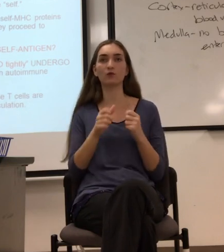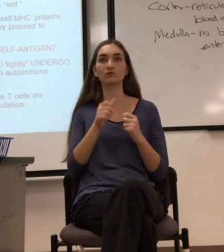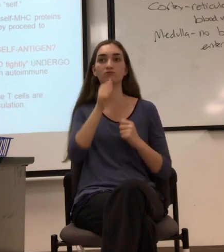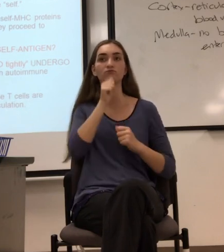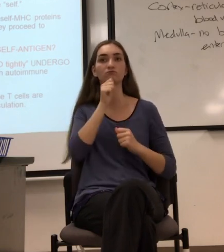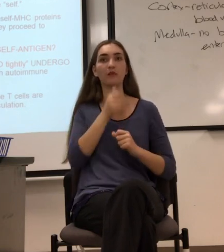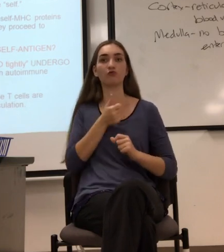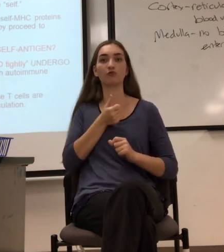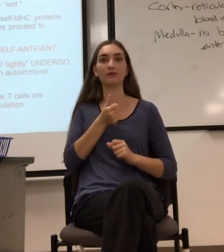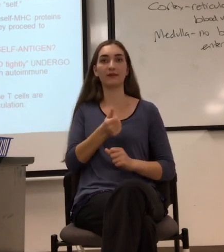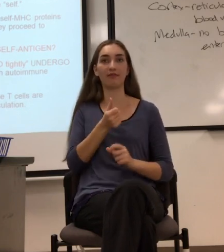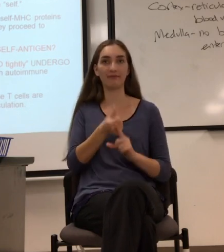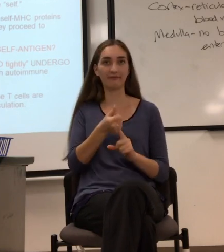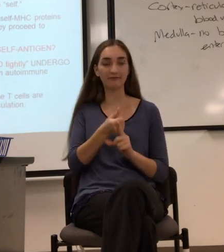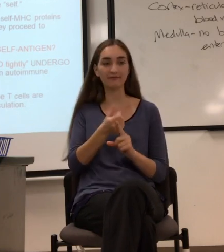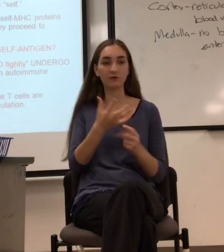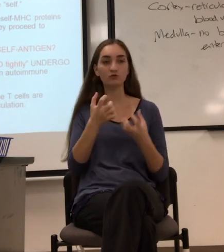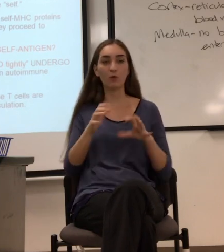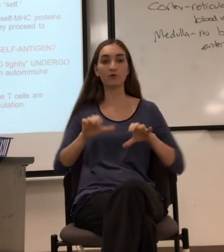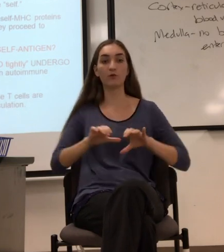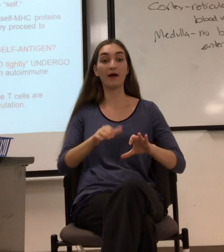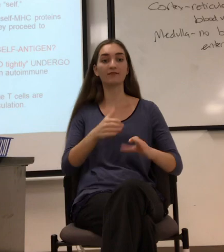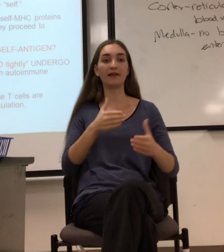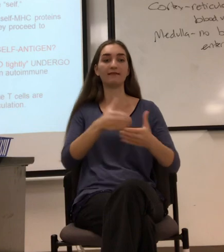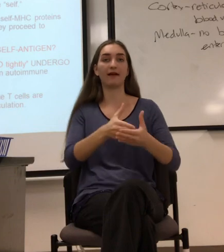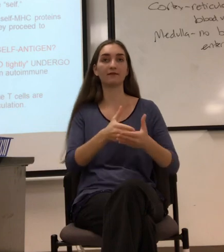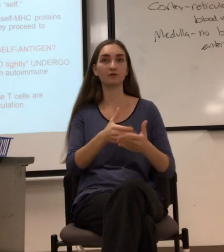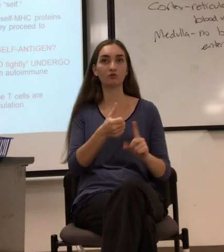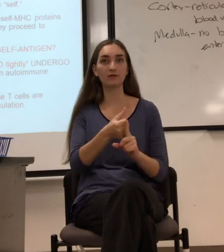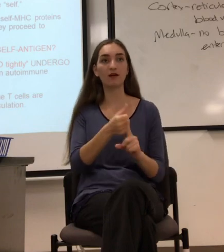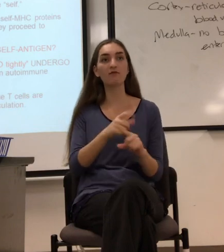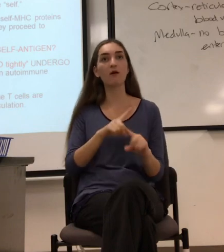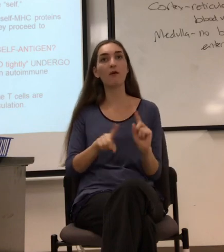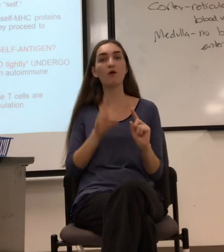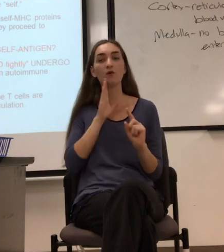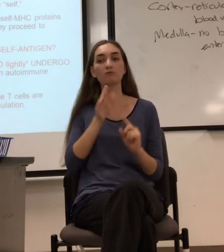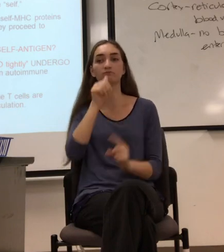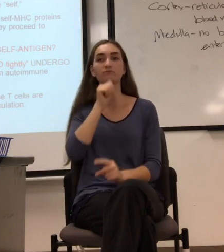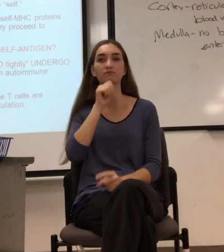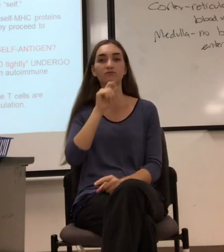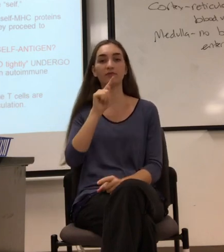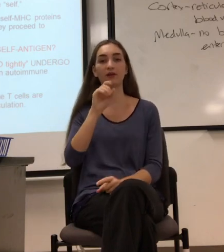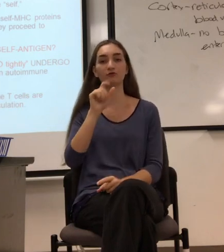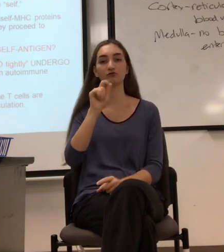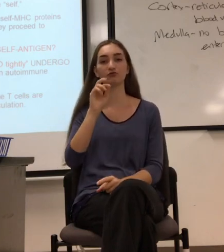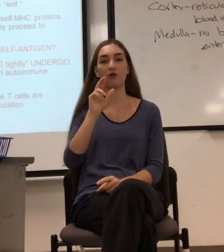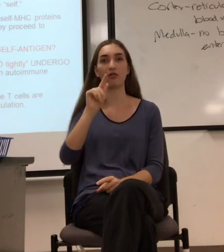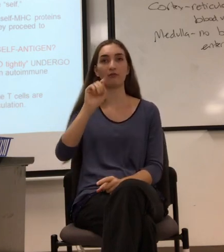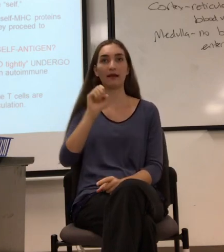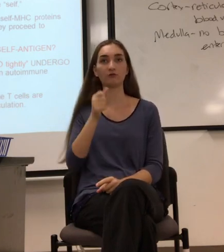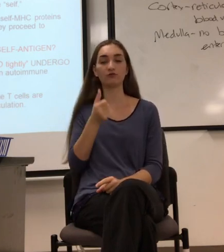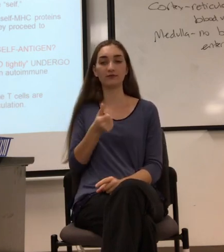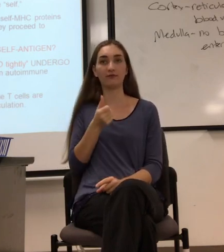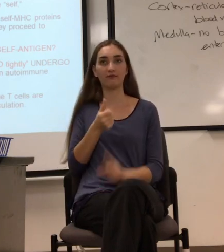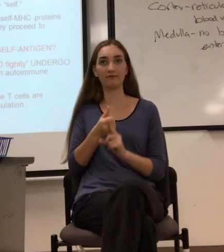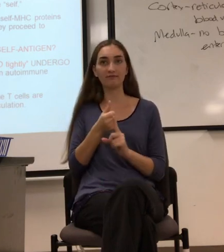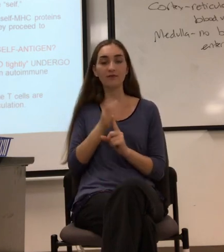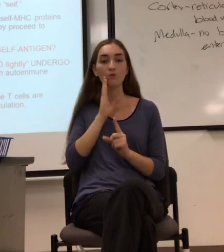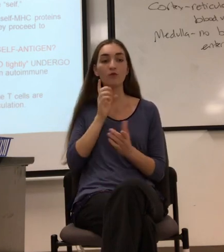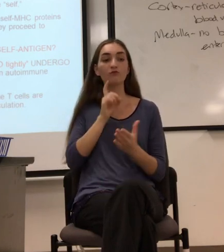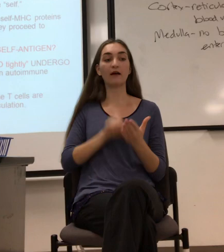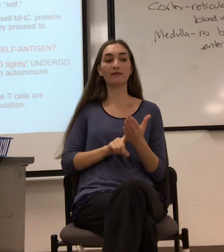want to activate against yourself. You want to tolerate yourself. Okay? You want to recognize yourself and tolerate it